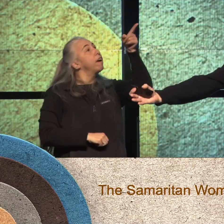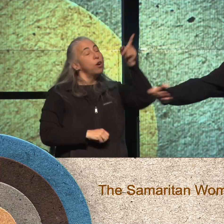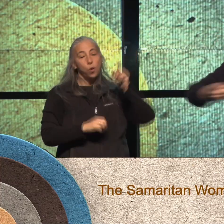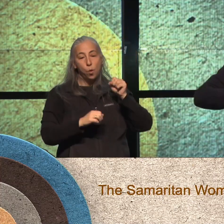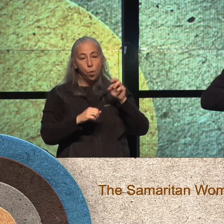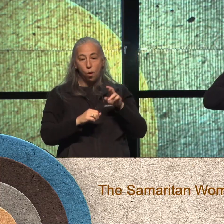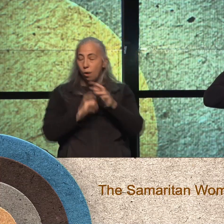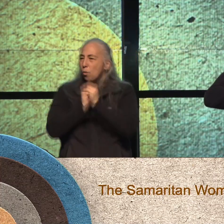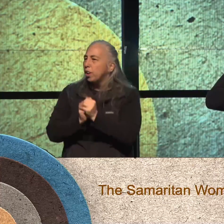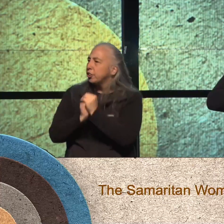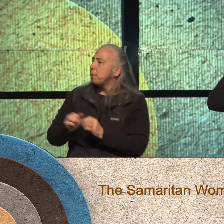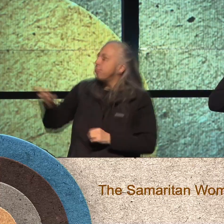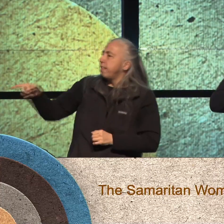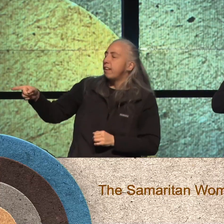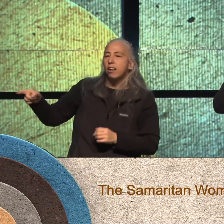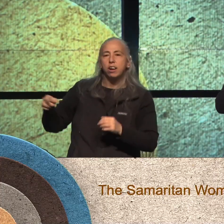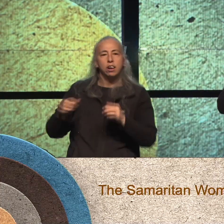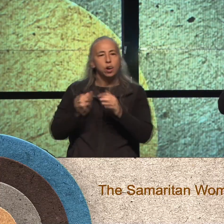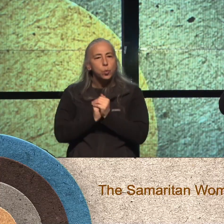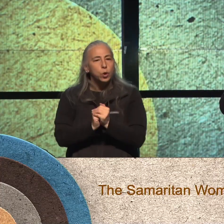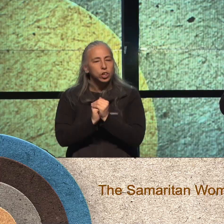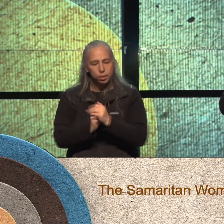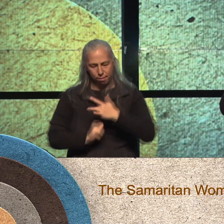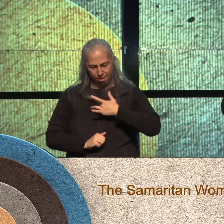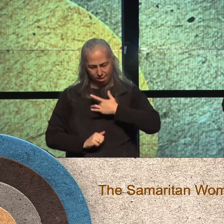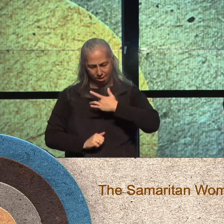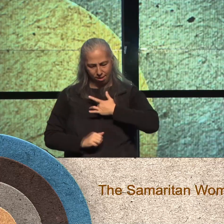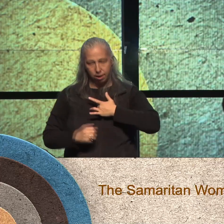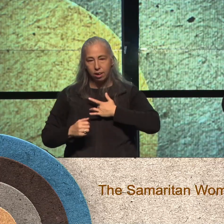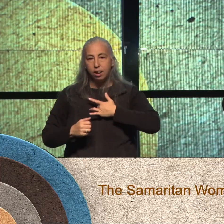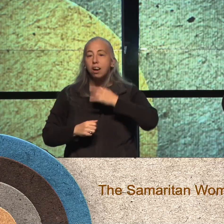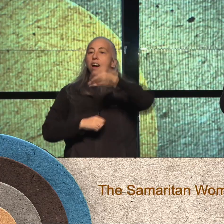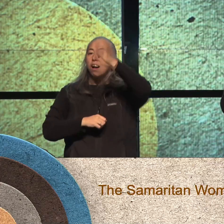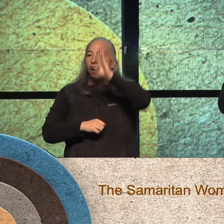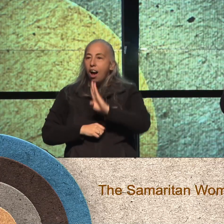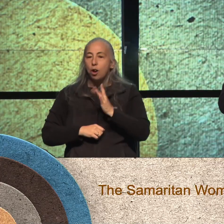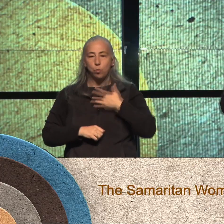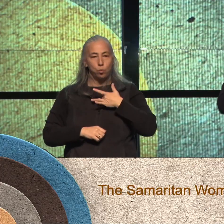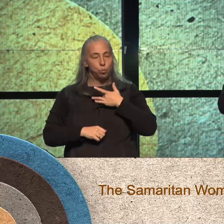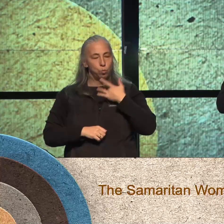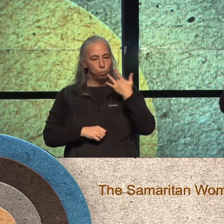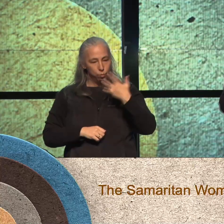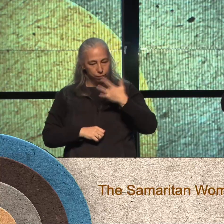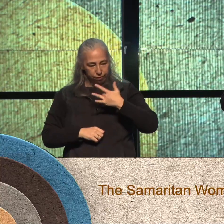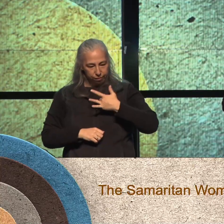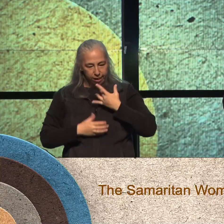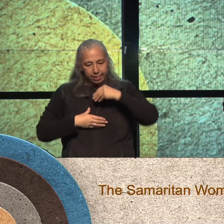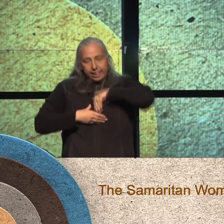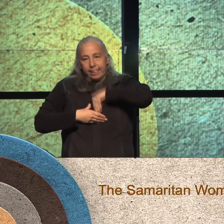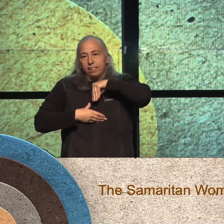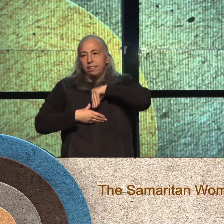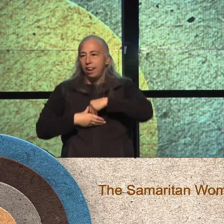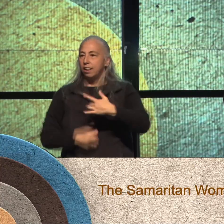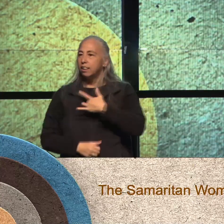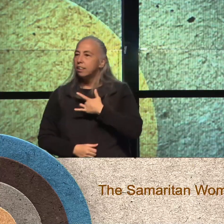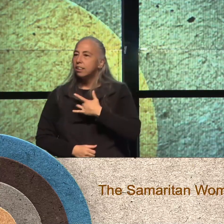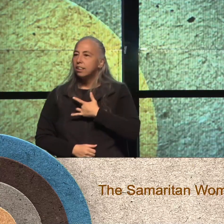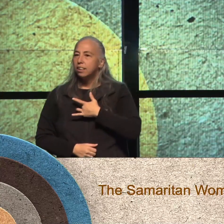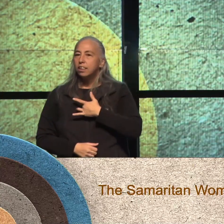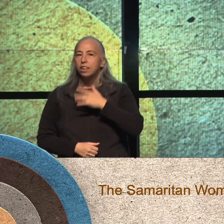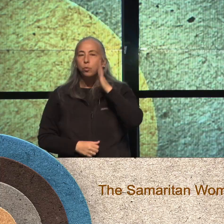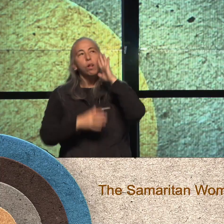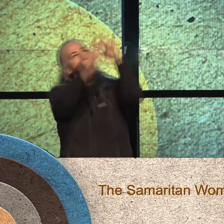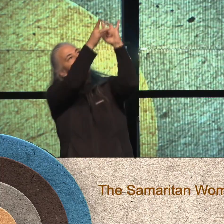in this mountain. Worship in your heart is spirit and truth. God will be found in that intimacy. God will be found in that intention. And